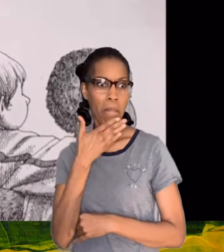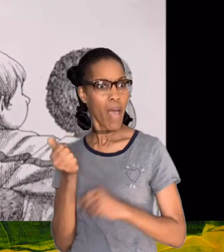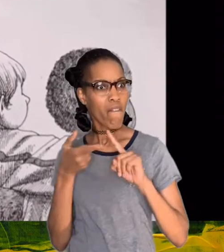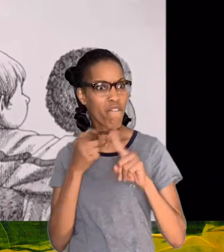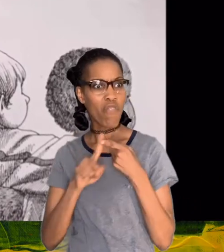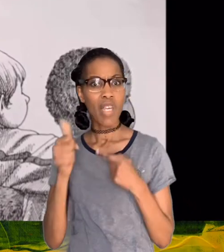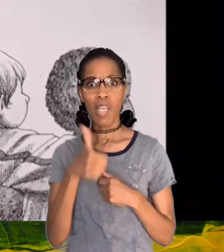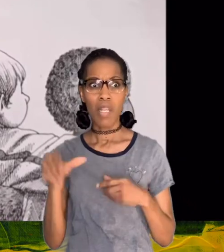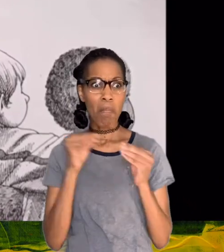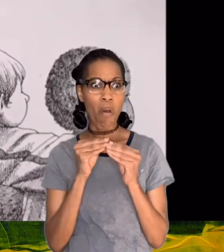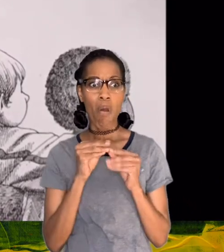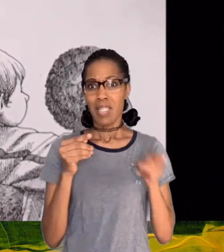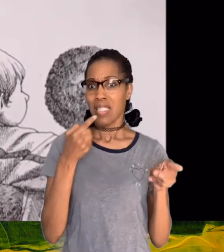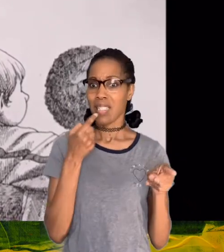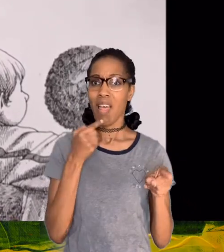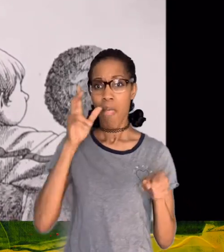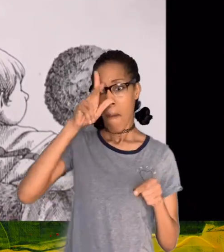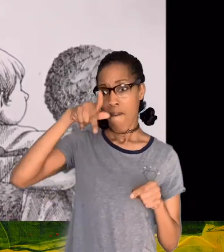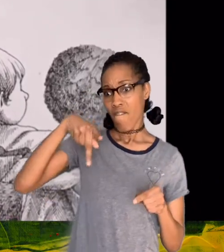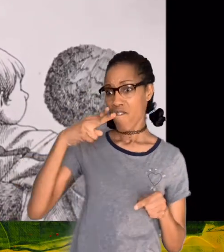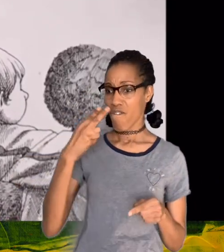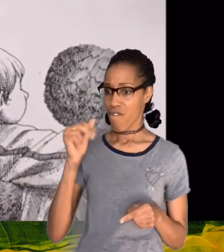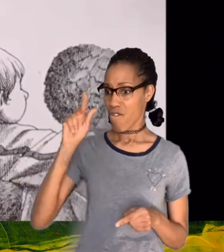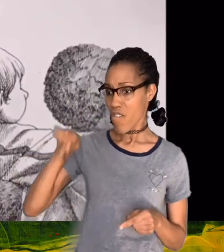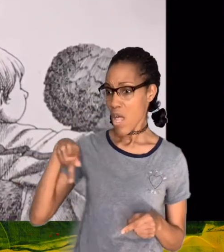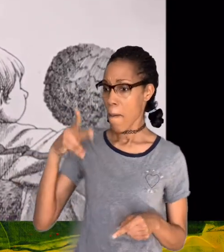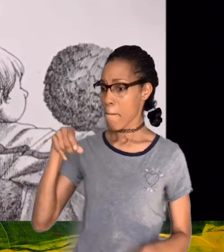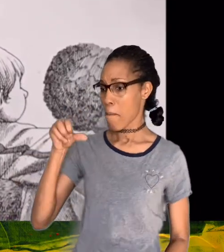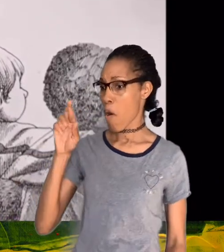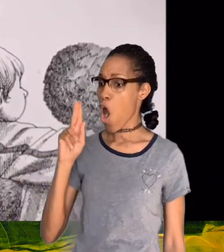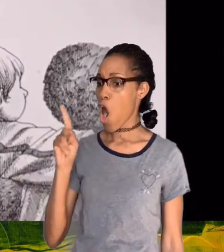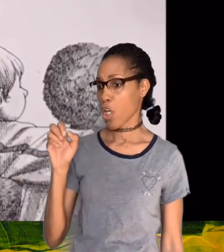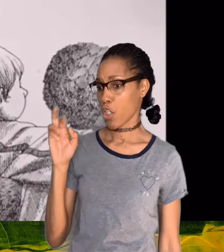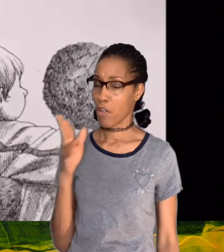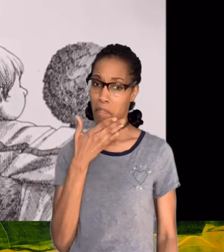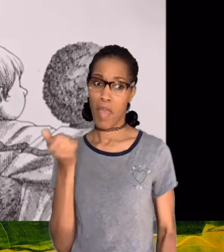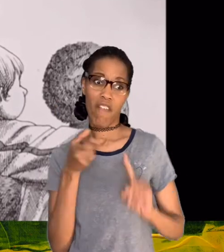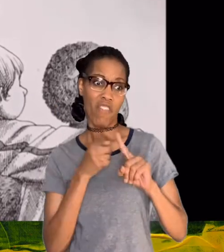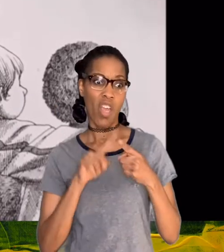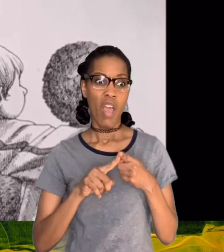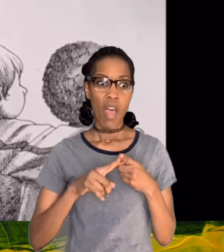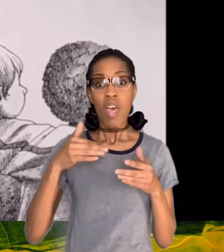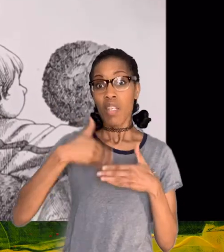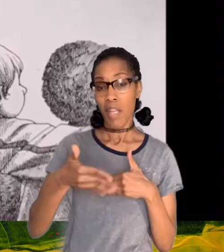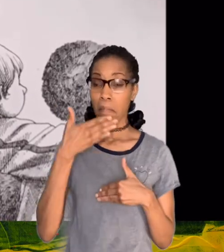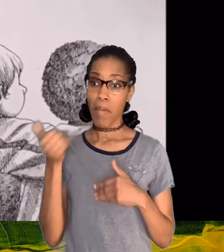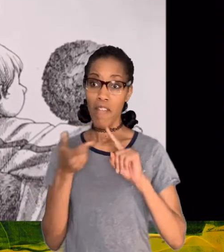a terrible, horrible, no good, very bad day.